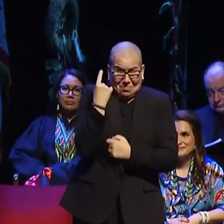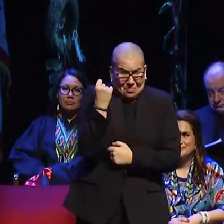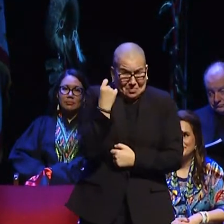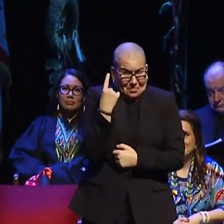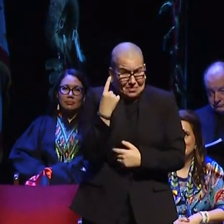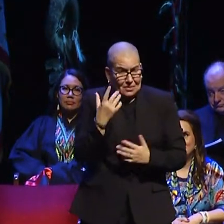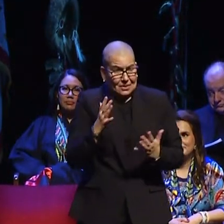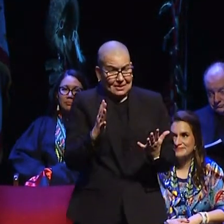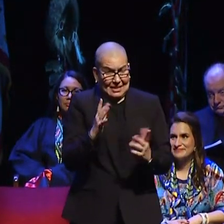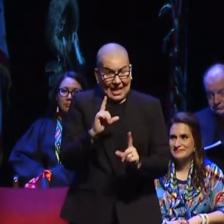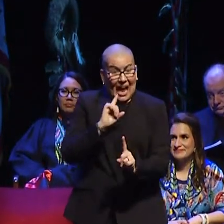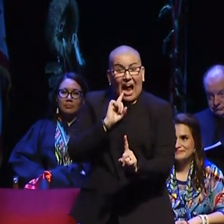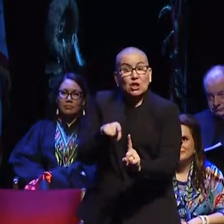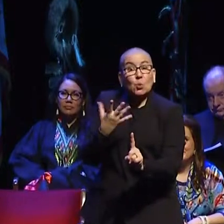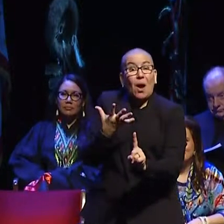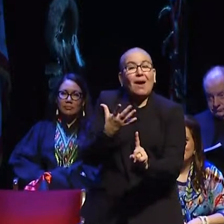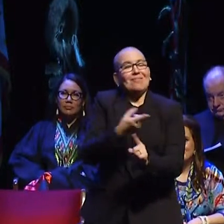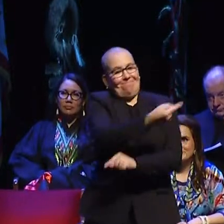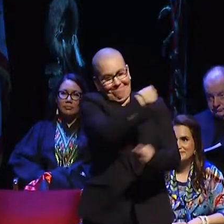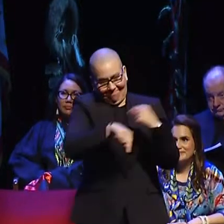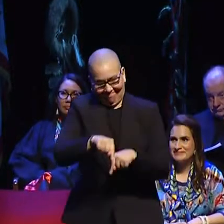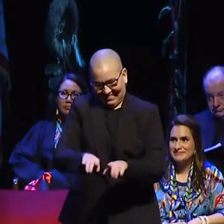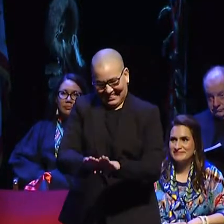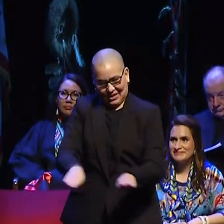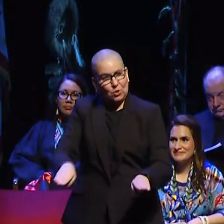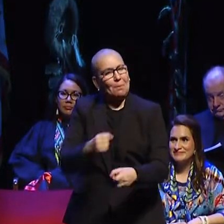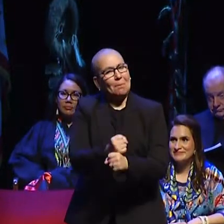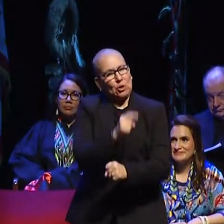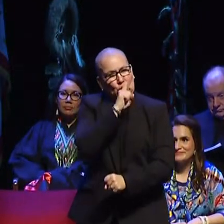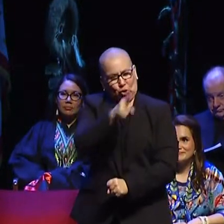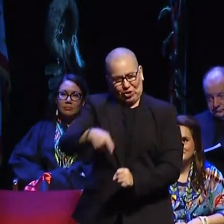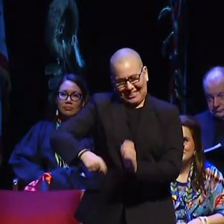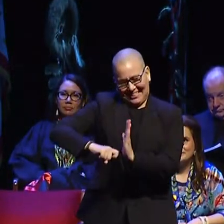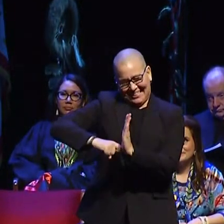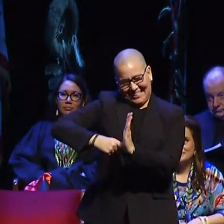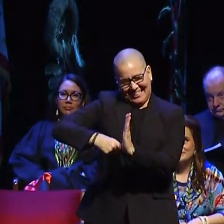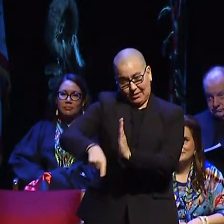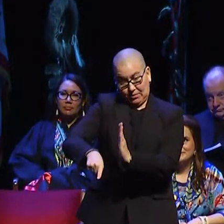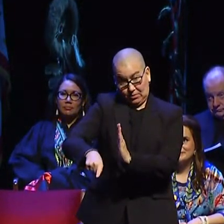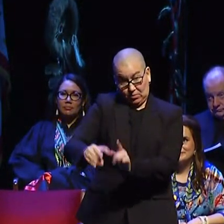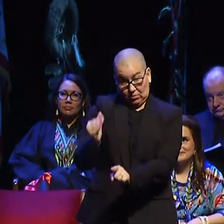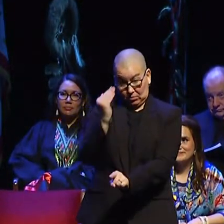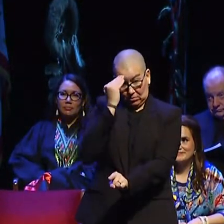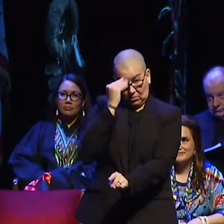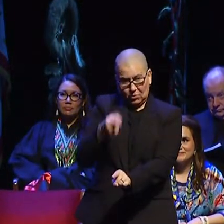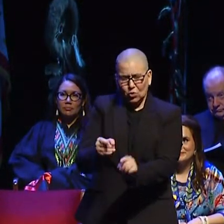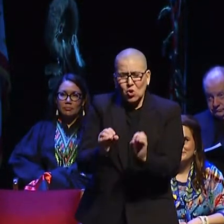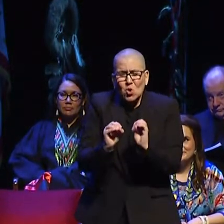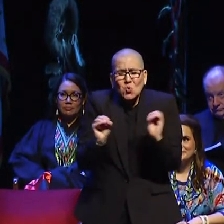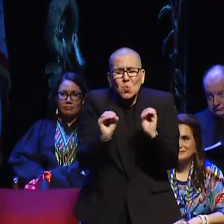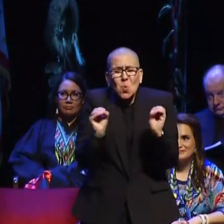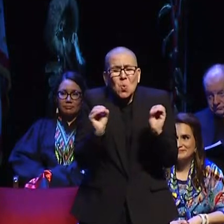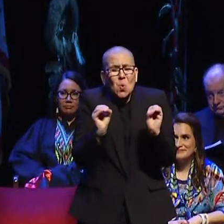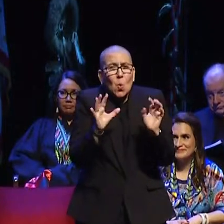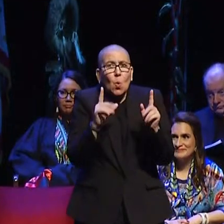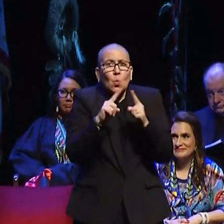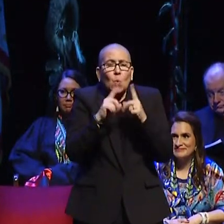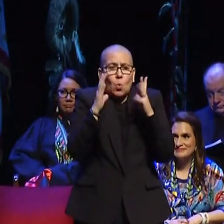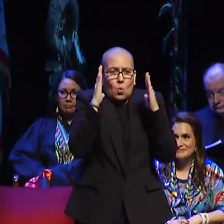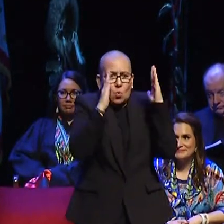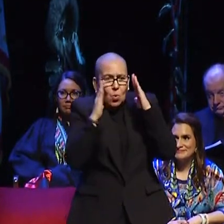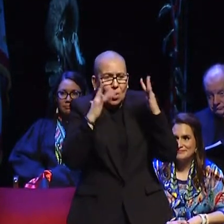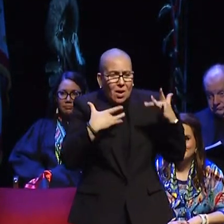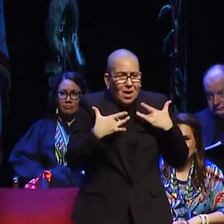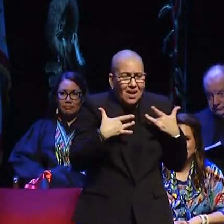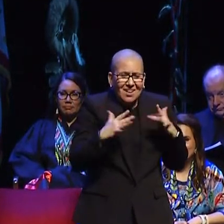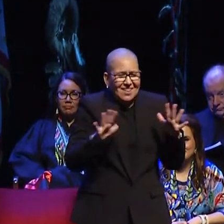front of us. Let's make sure those children know there's no place better to live and there's no place better than they want to be